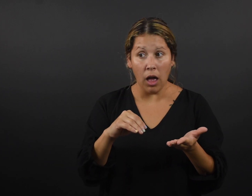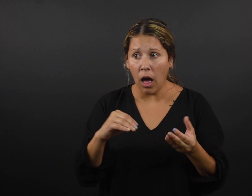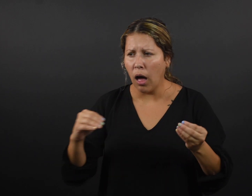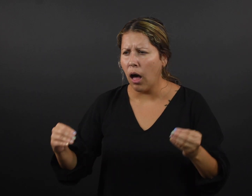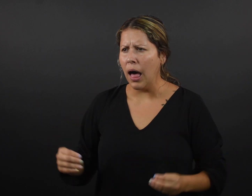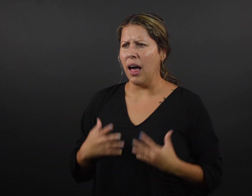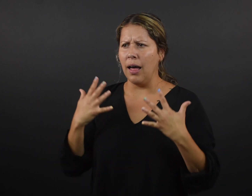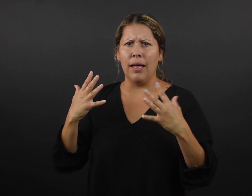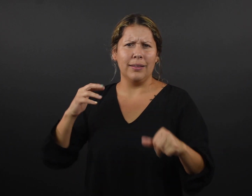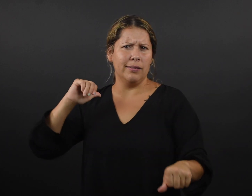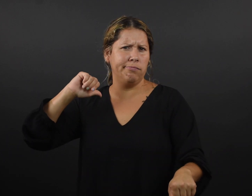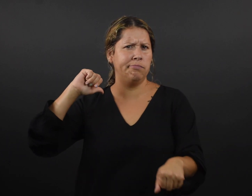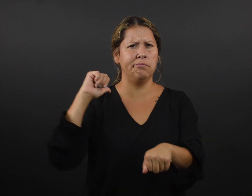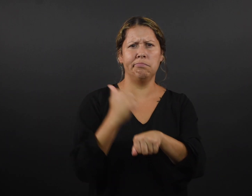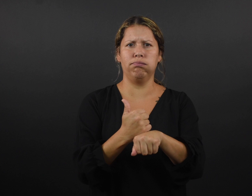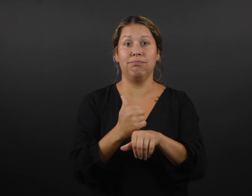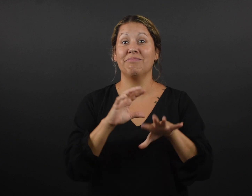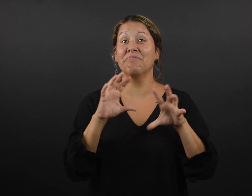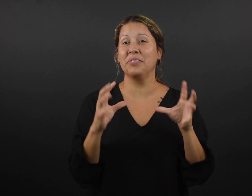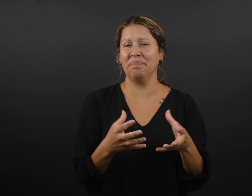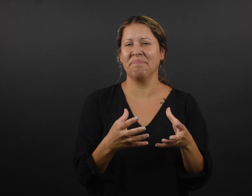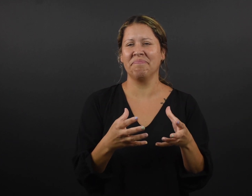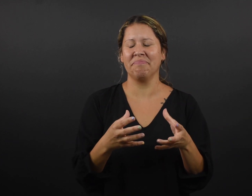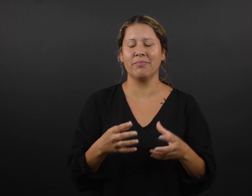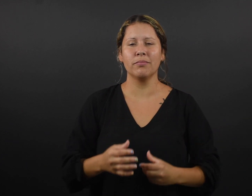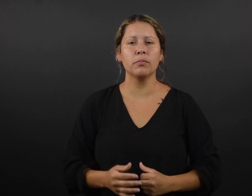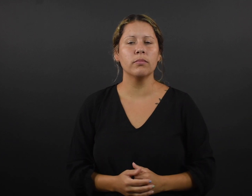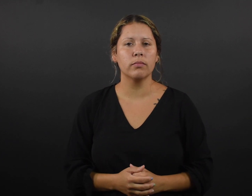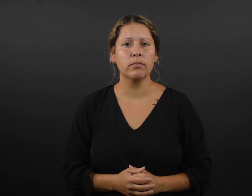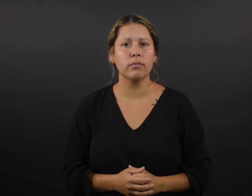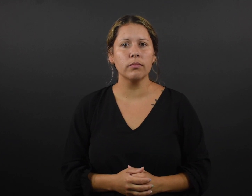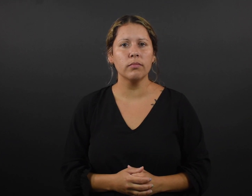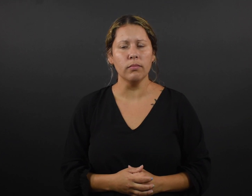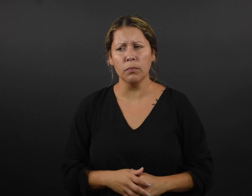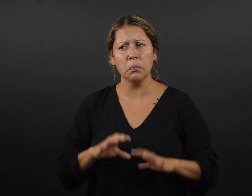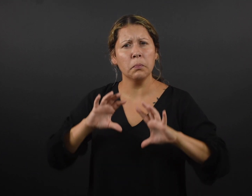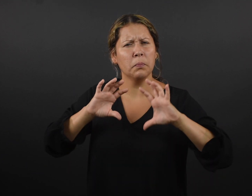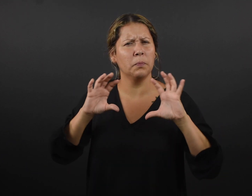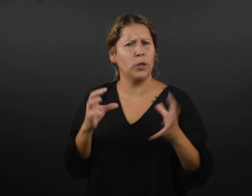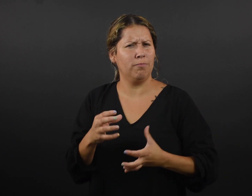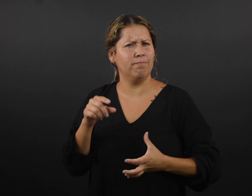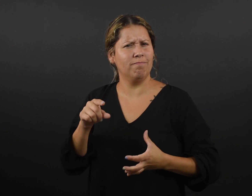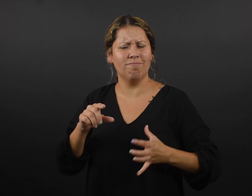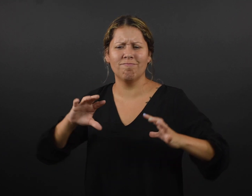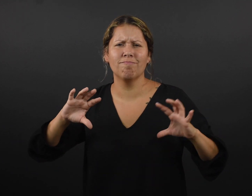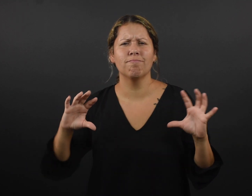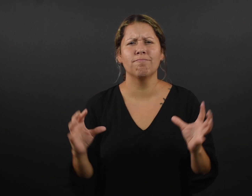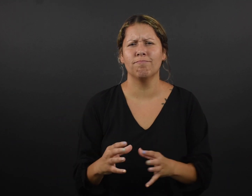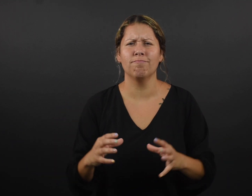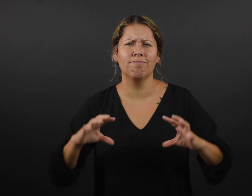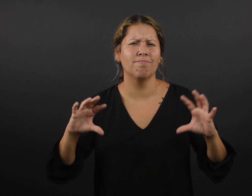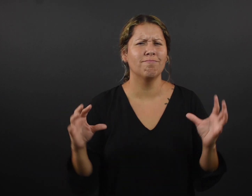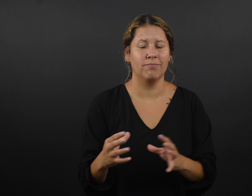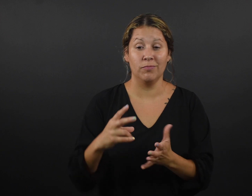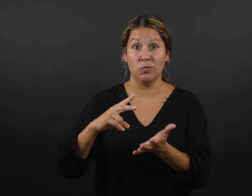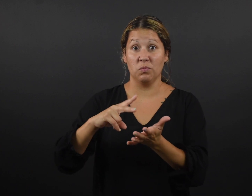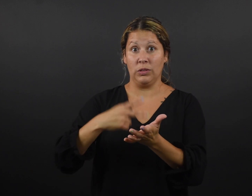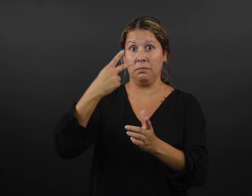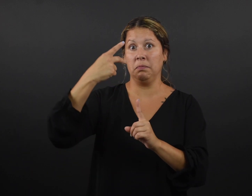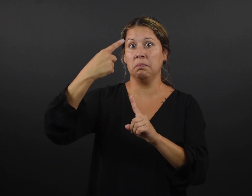support and education to consultation on lactation issues that are grounded in